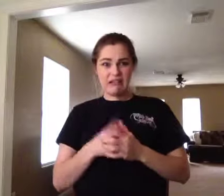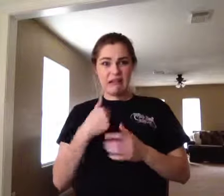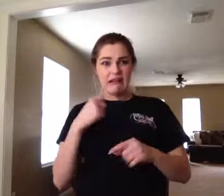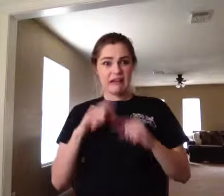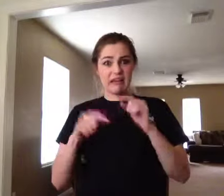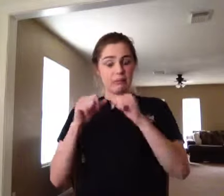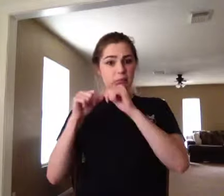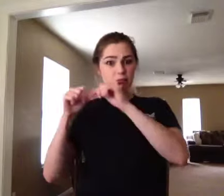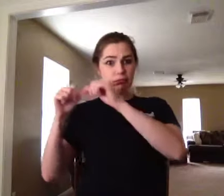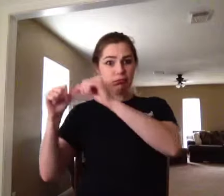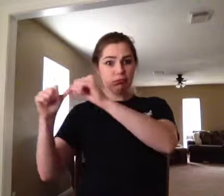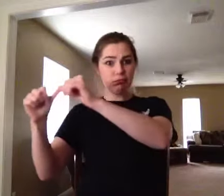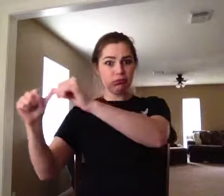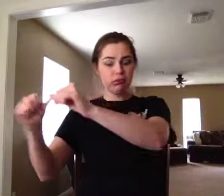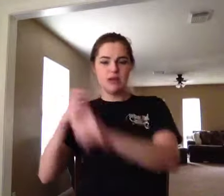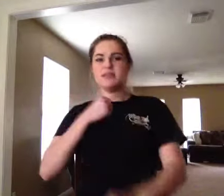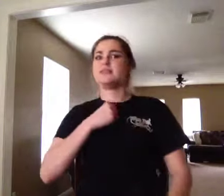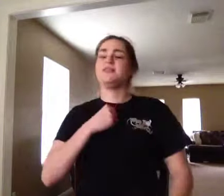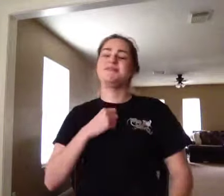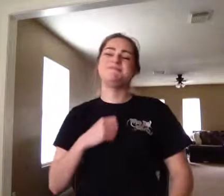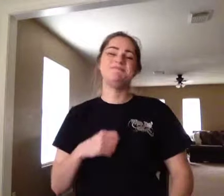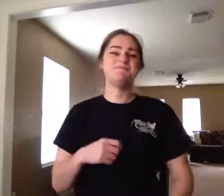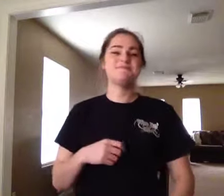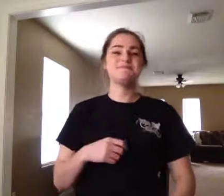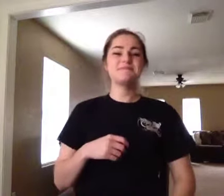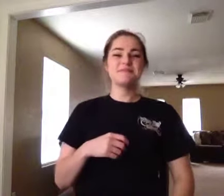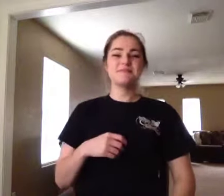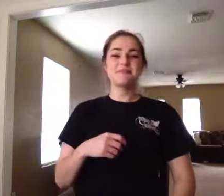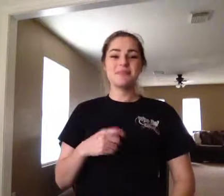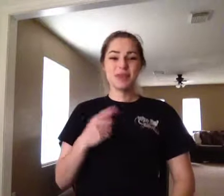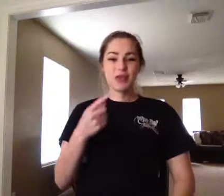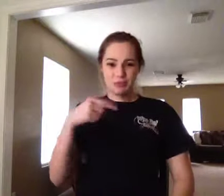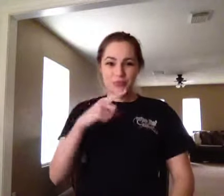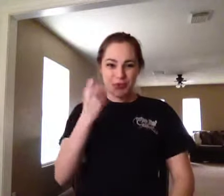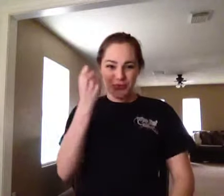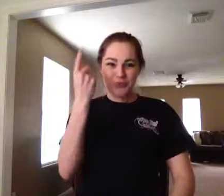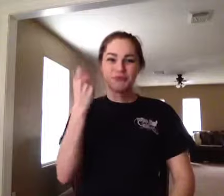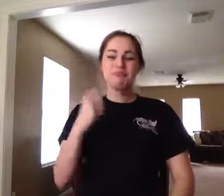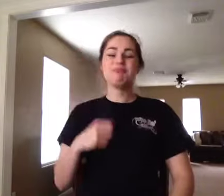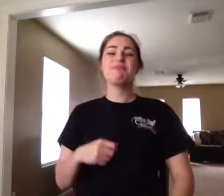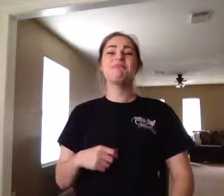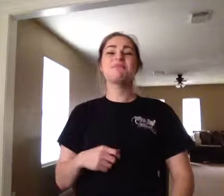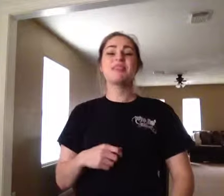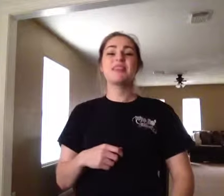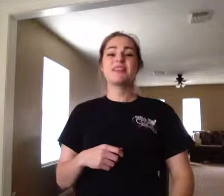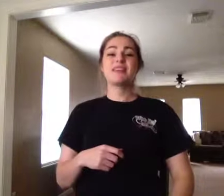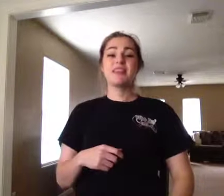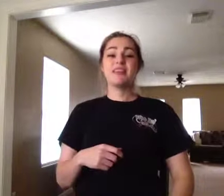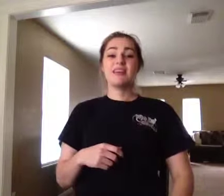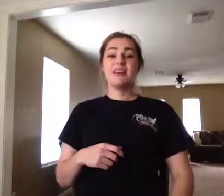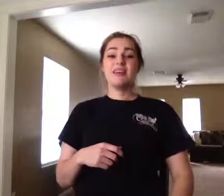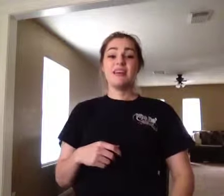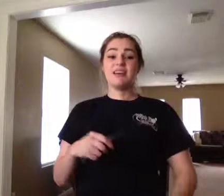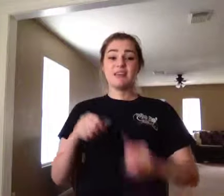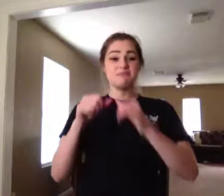sorry. Well, you get the gist of it. They do go on forever. The smallest natural number is a number